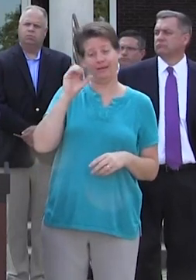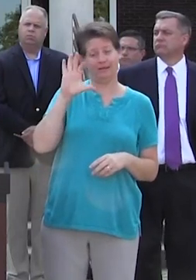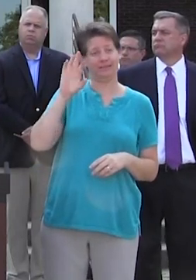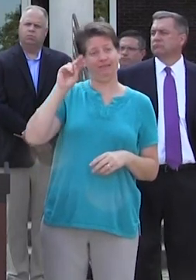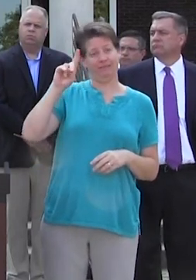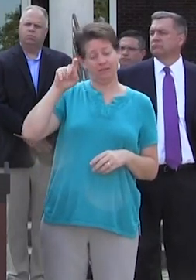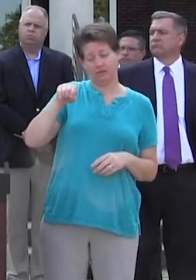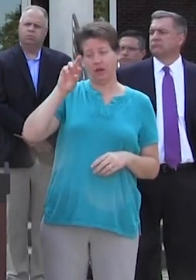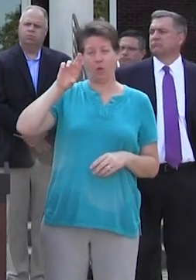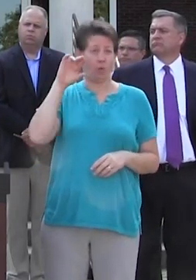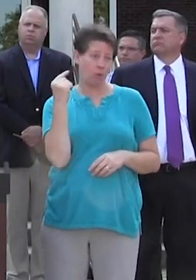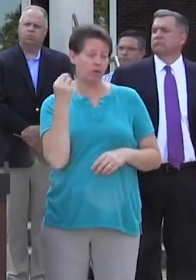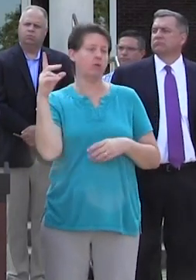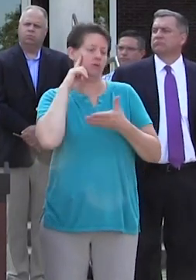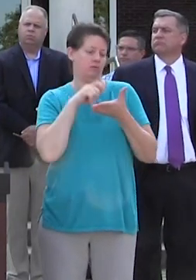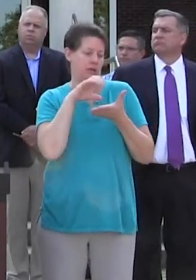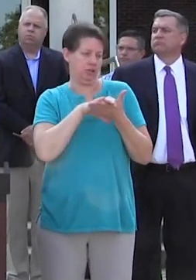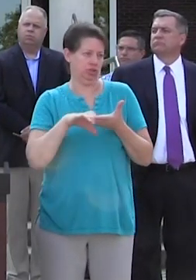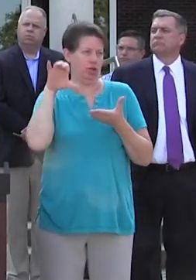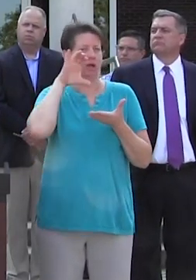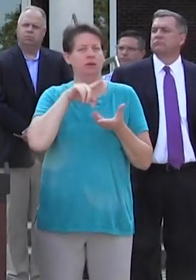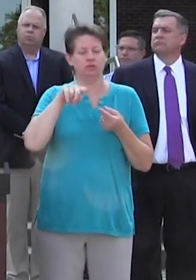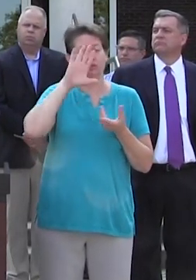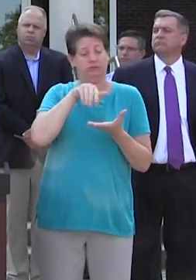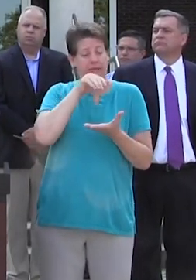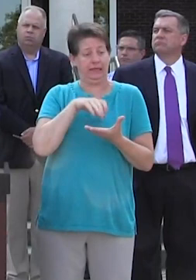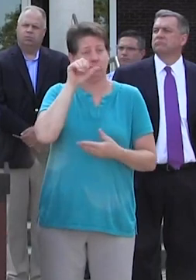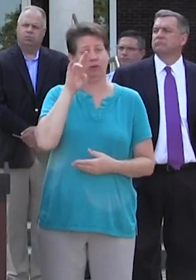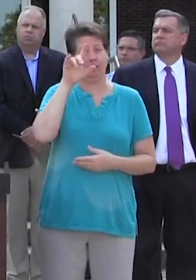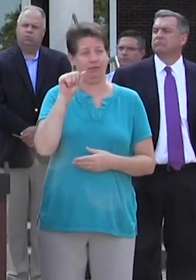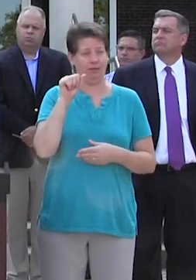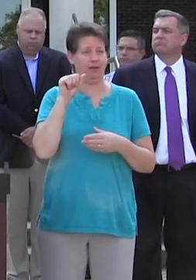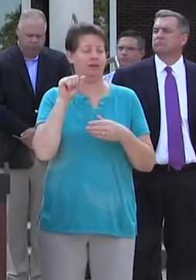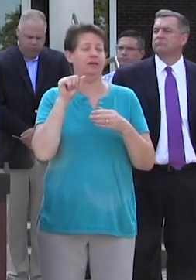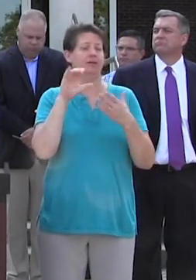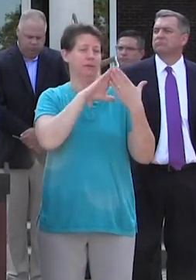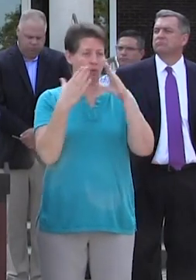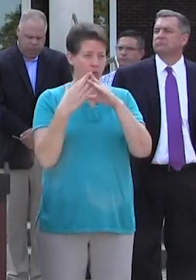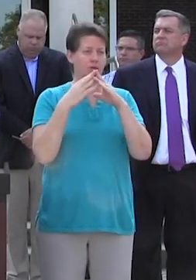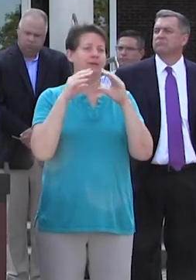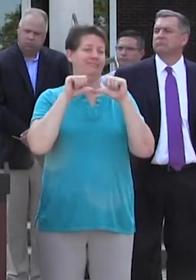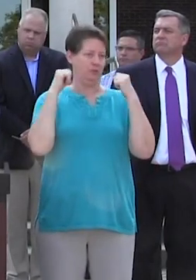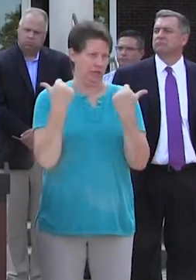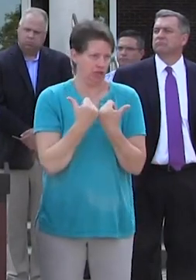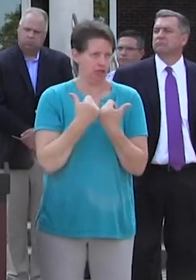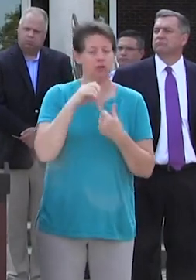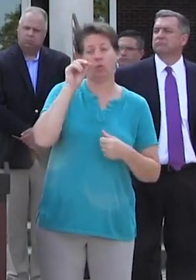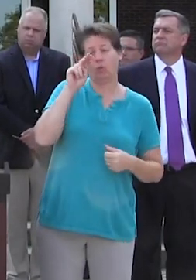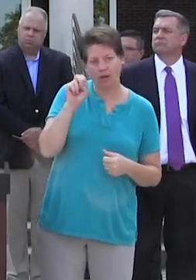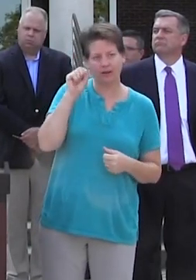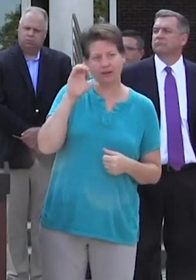onescfund.org, or you can make a check payable to the Central Carolina Community Foundation, 1SC Fund. That's